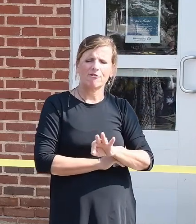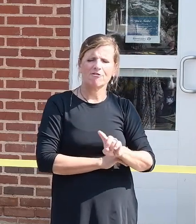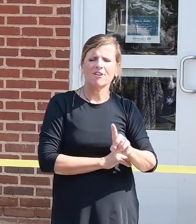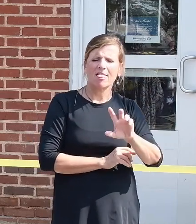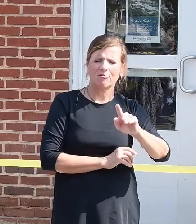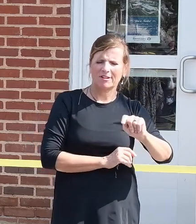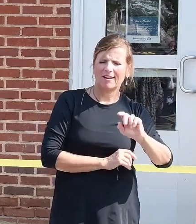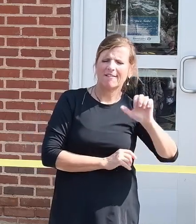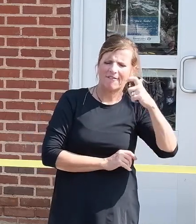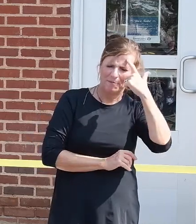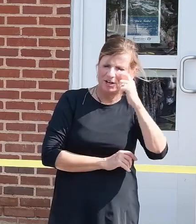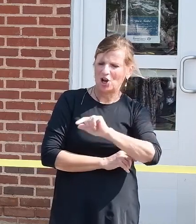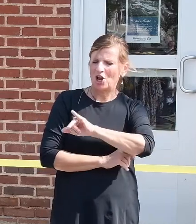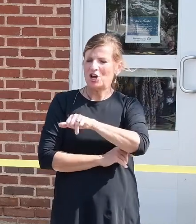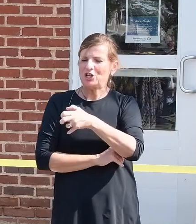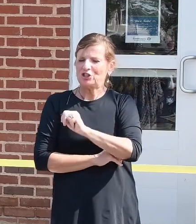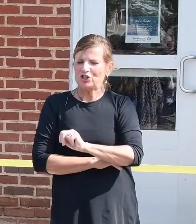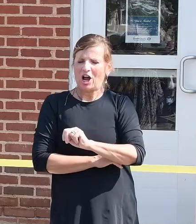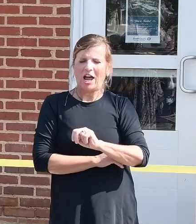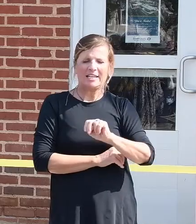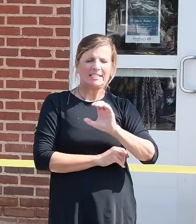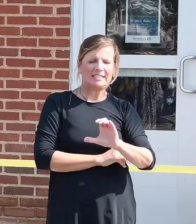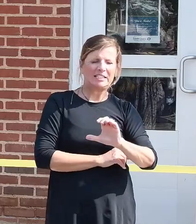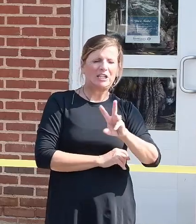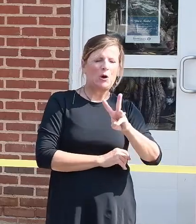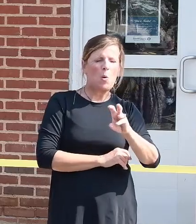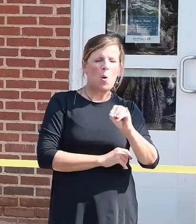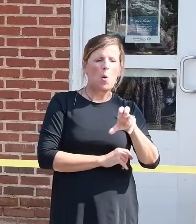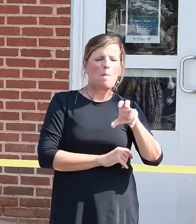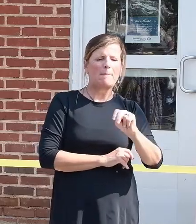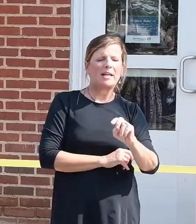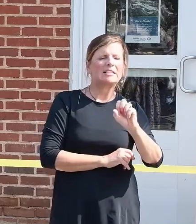John C. Wobensmith, Secretary of State.